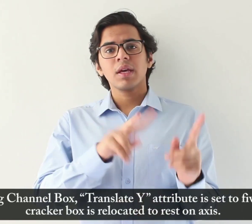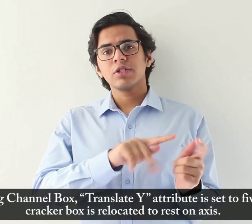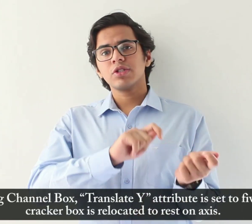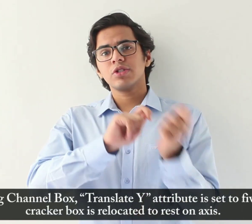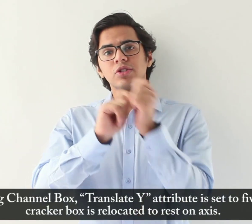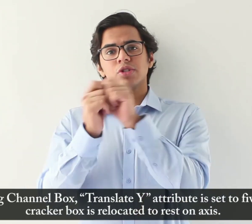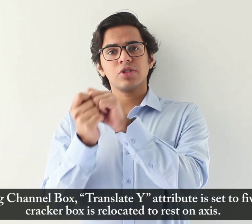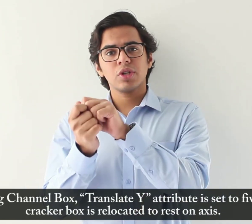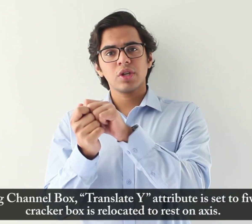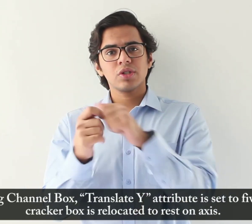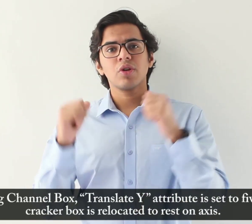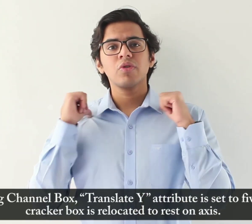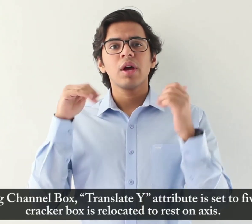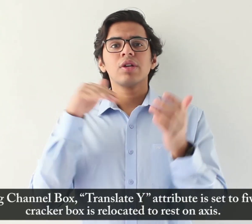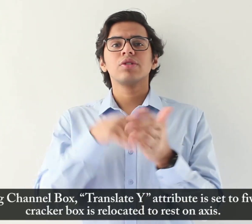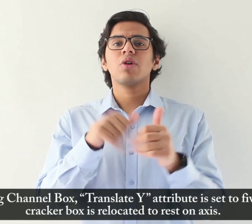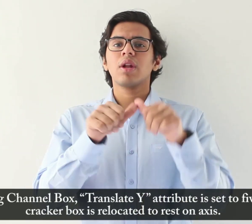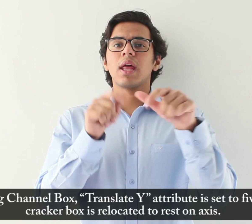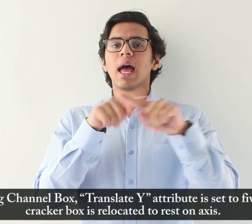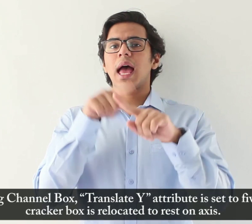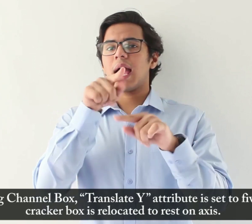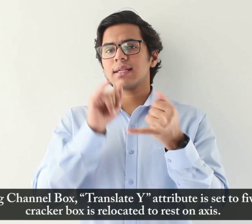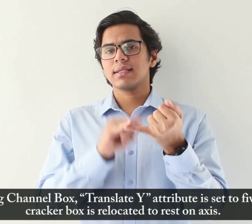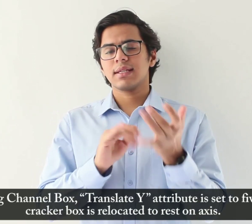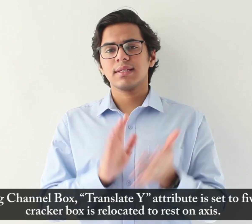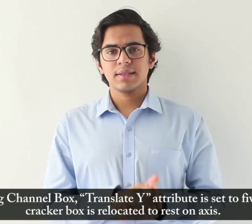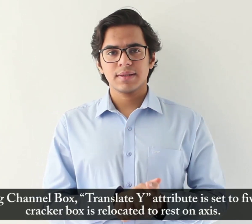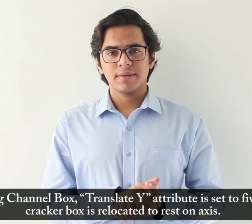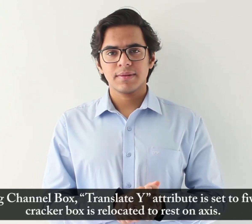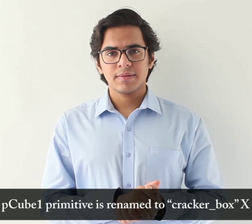is relocated to rest on axis.